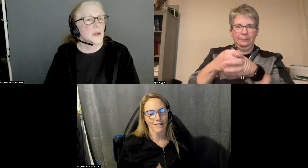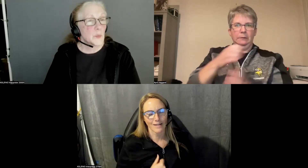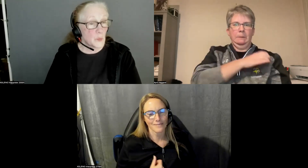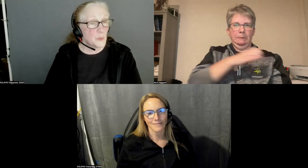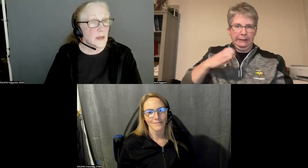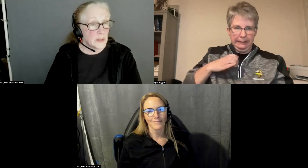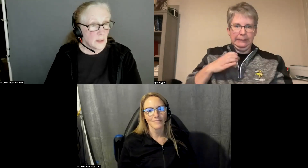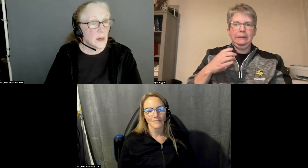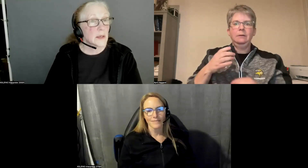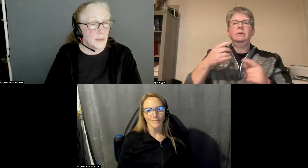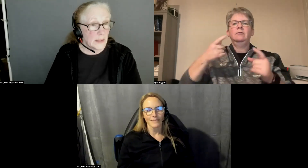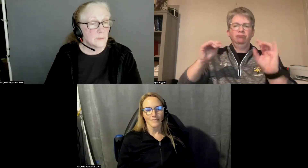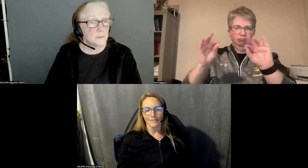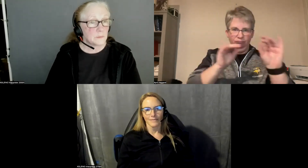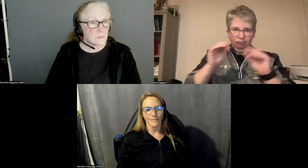I've been working with the rebranding committee,